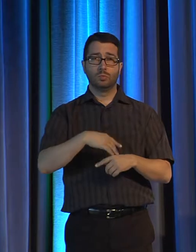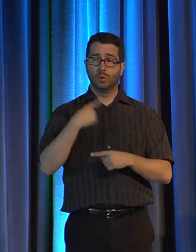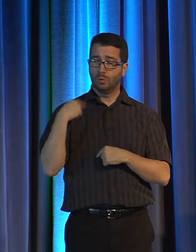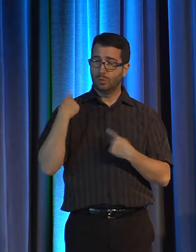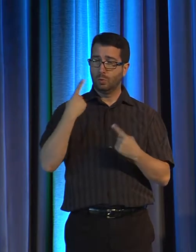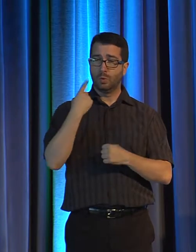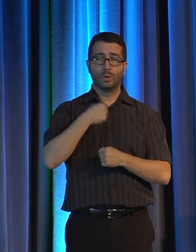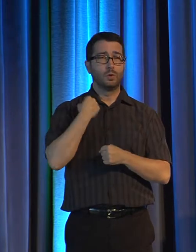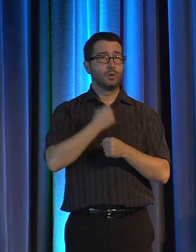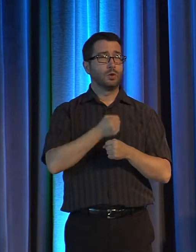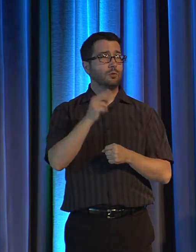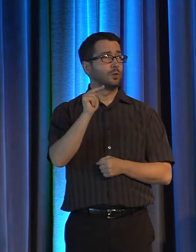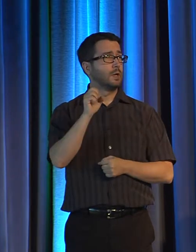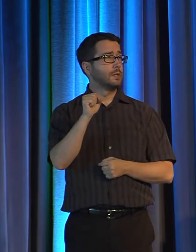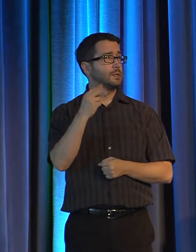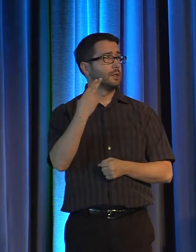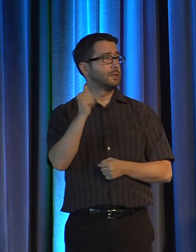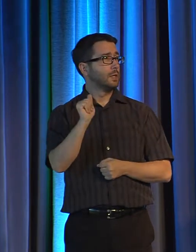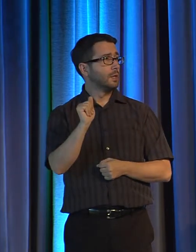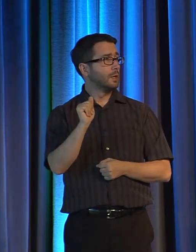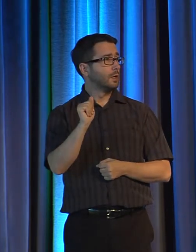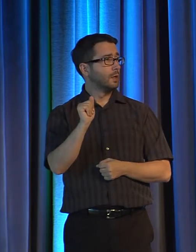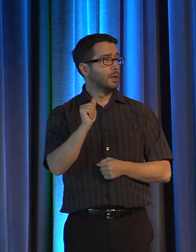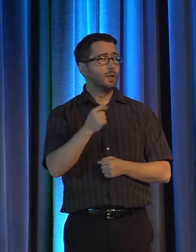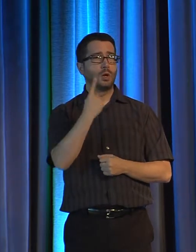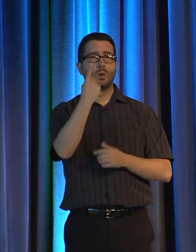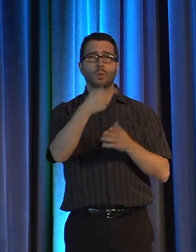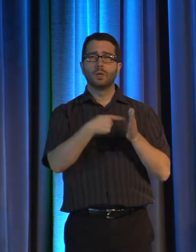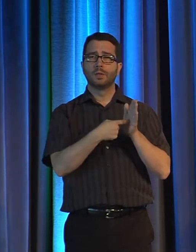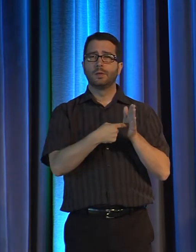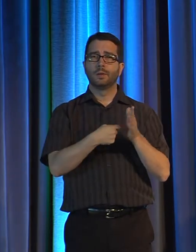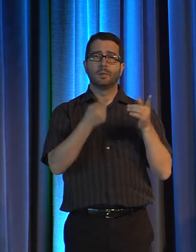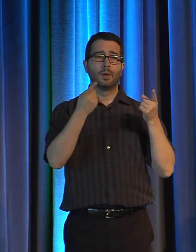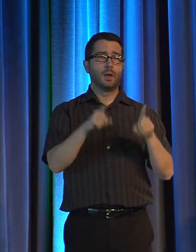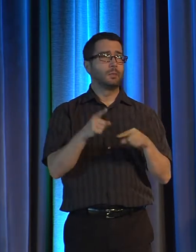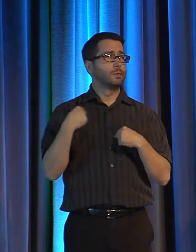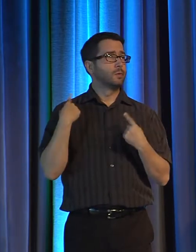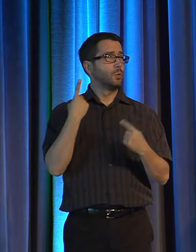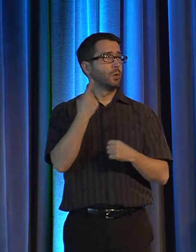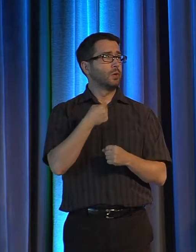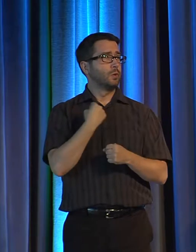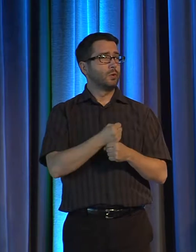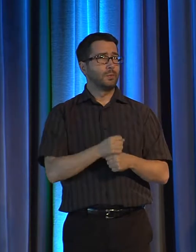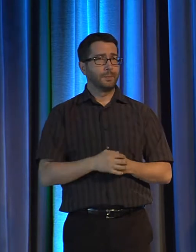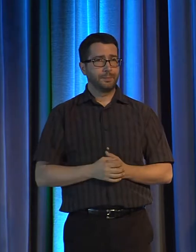Nova Scotia Health Authority, and I just have a couple of examples of things that have happened in our healthcare system